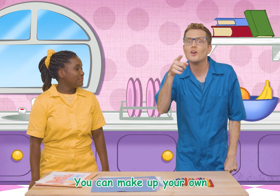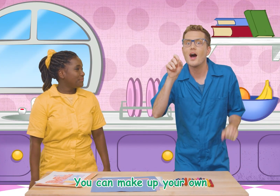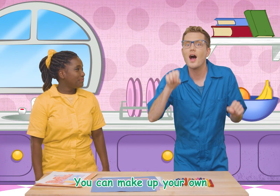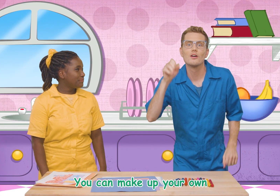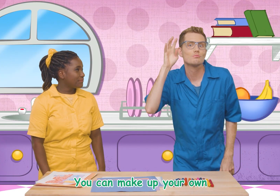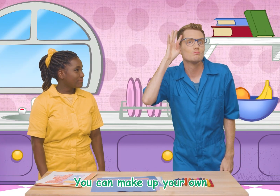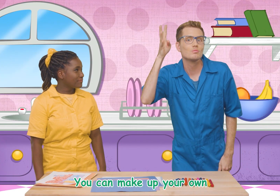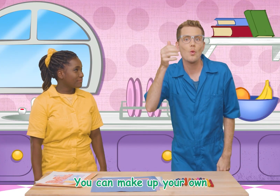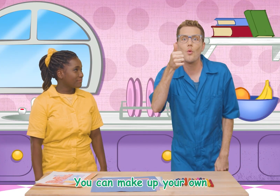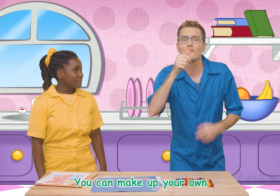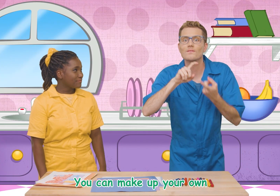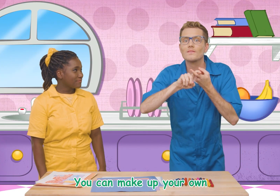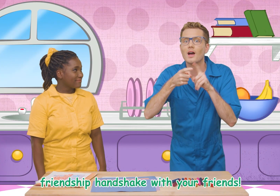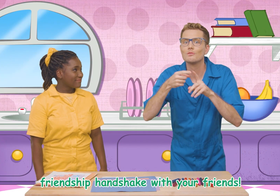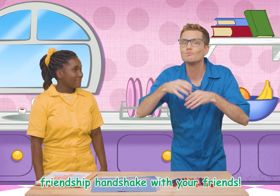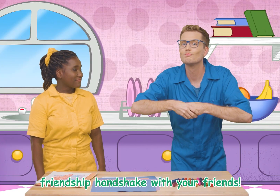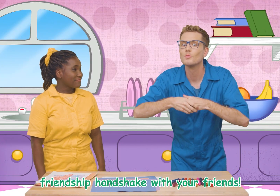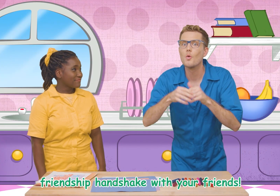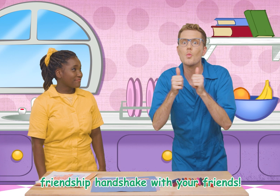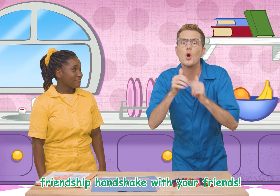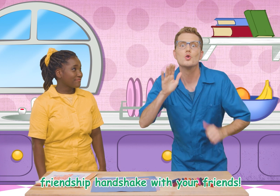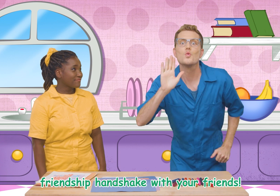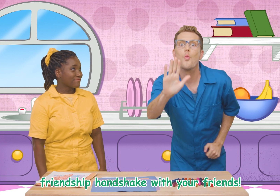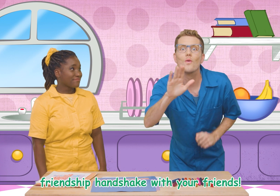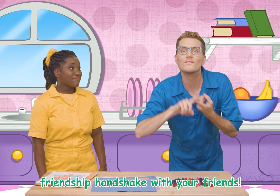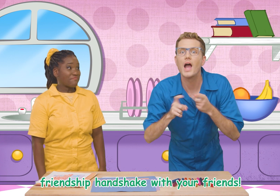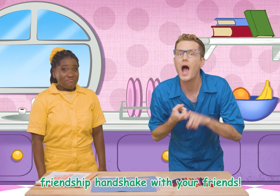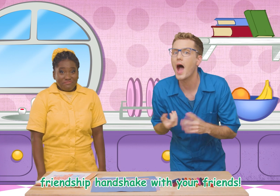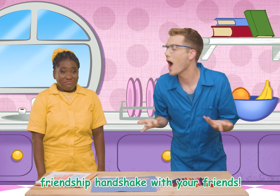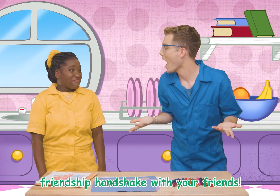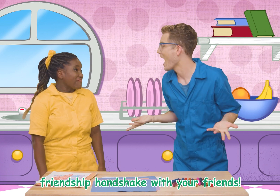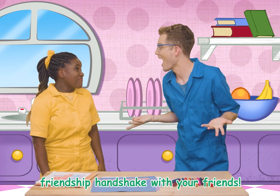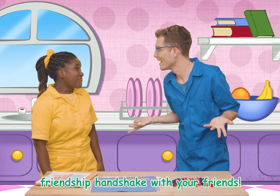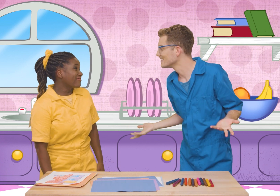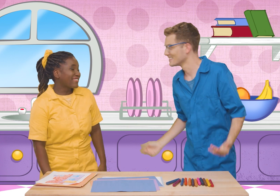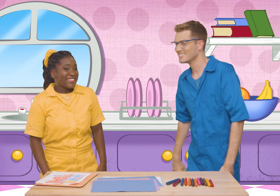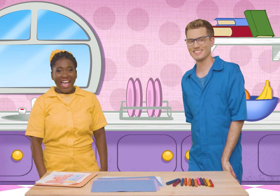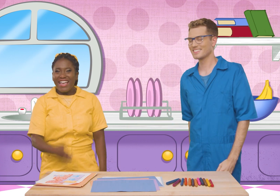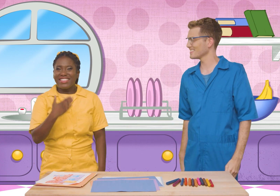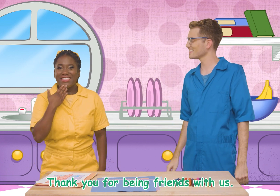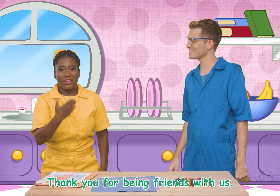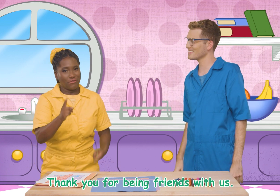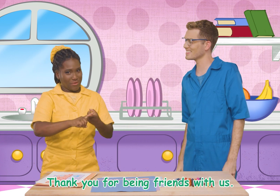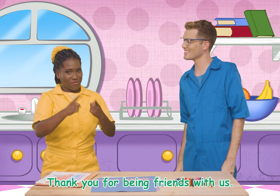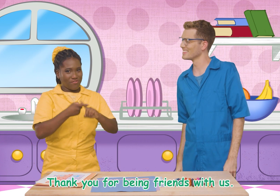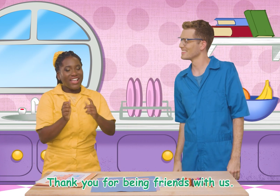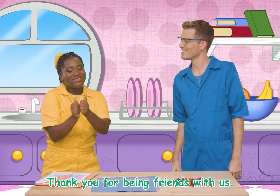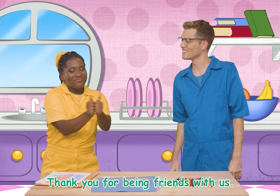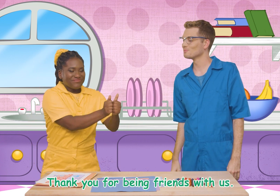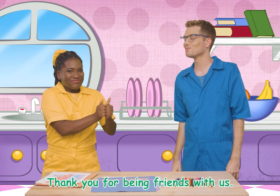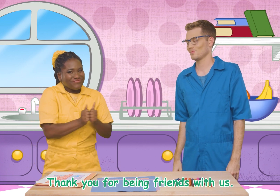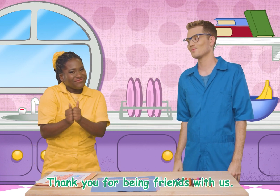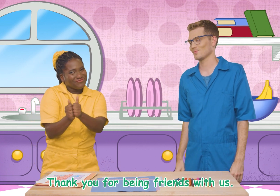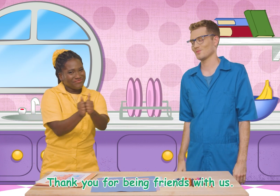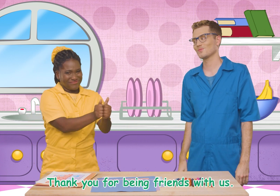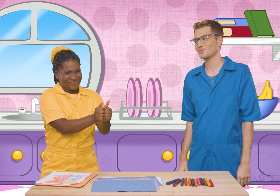You can make up your own friendship handshake with your friends. Thank you for being friends with us.